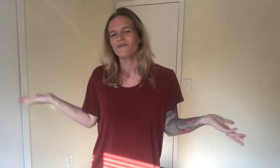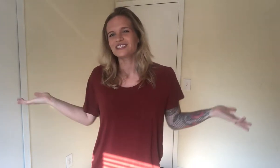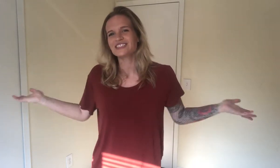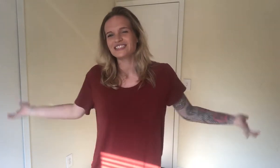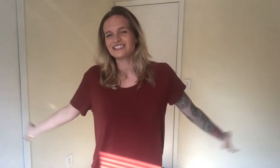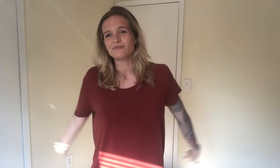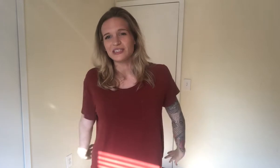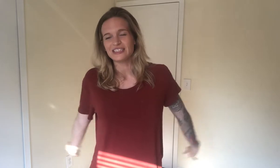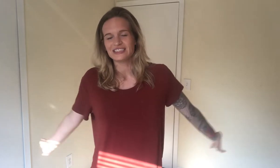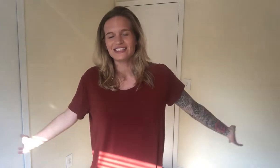which is